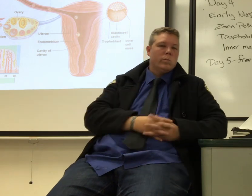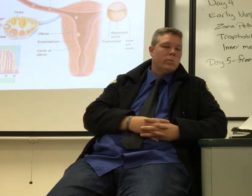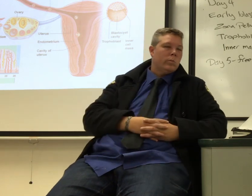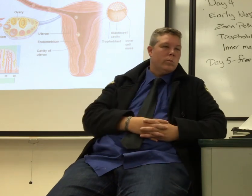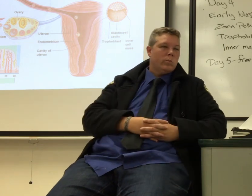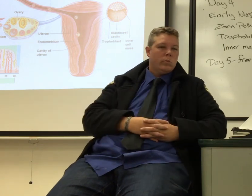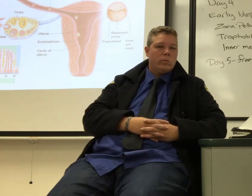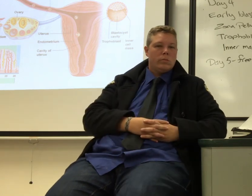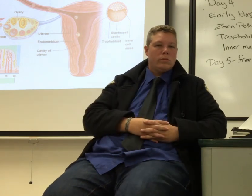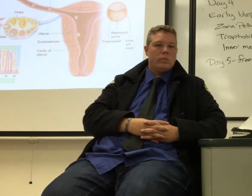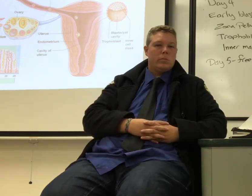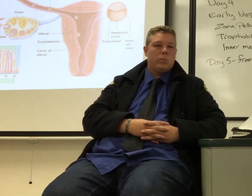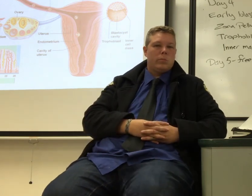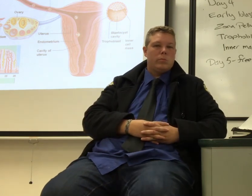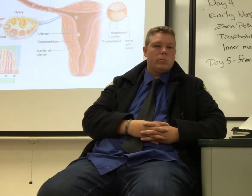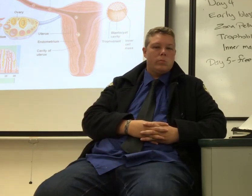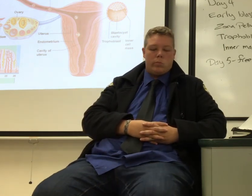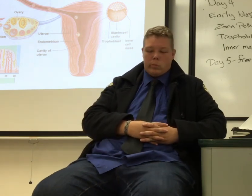blastocysts.